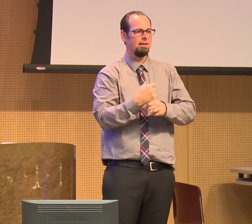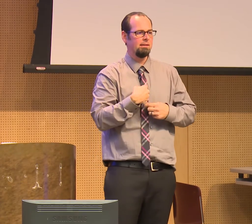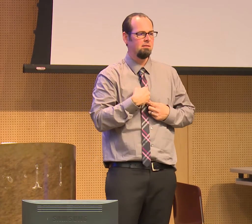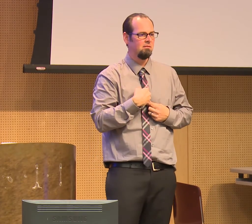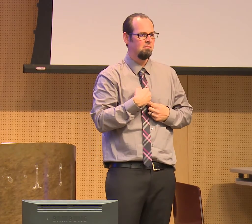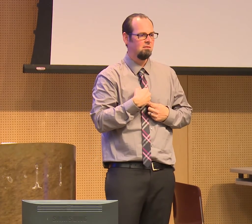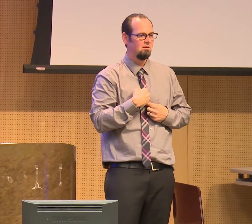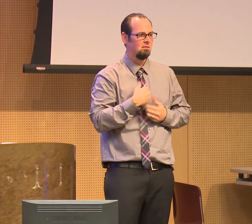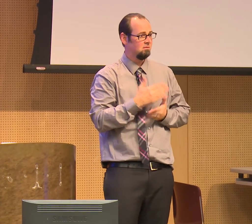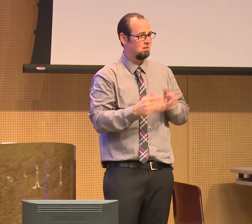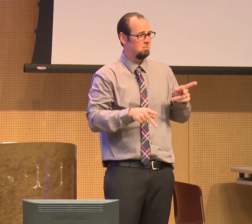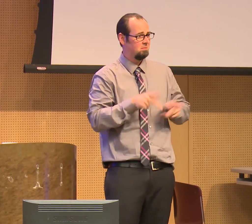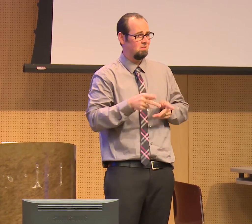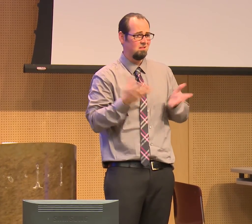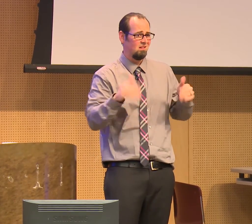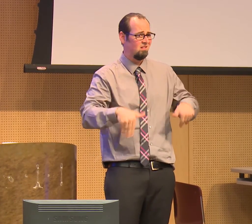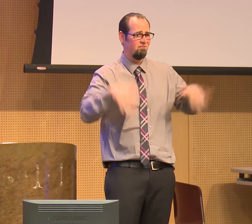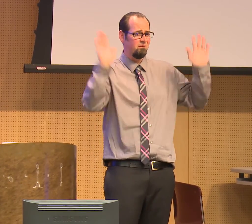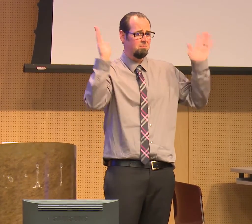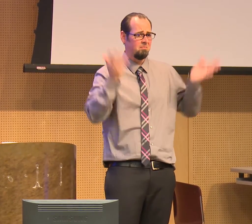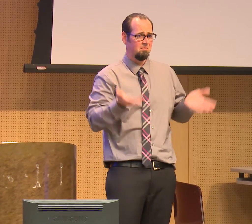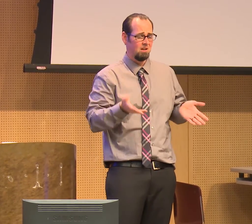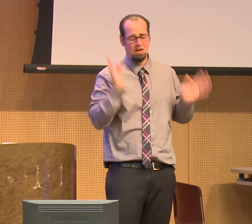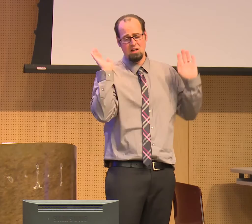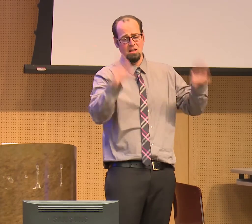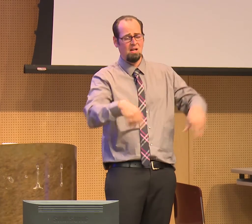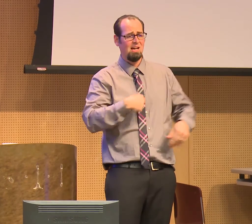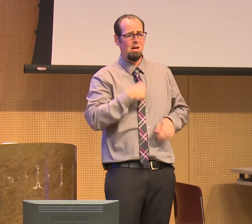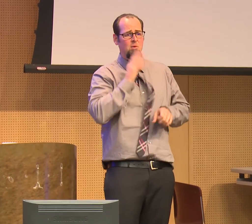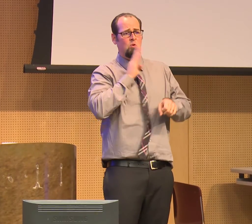It was a struggle to go back and forth to learn things, but I didn't give up.